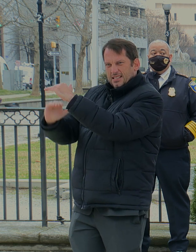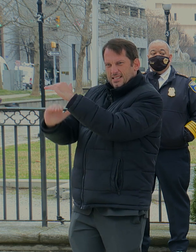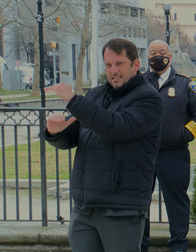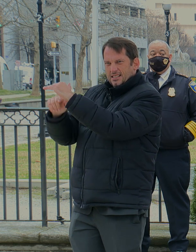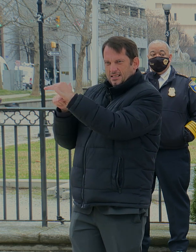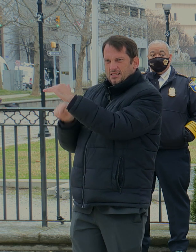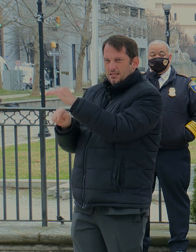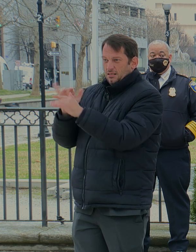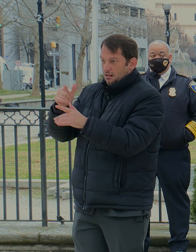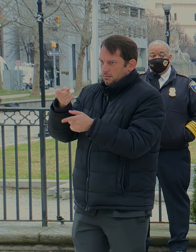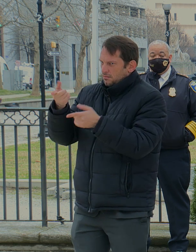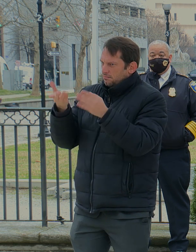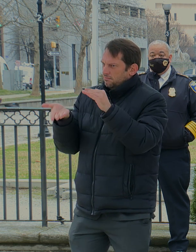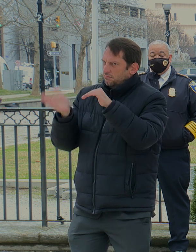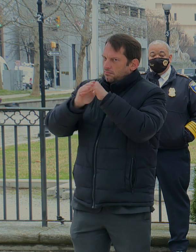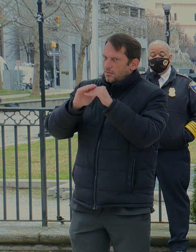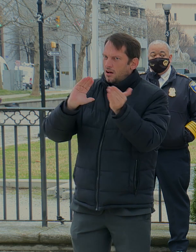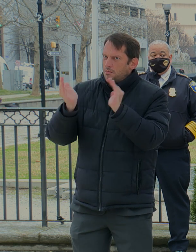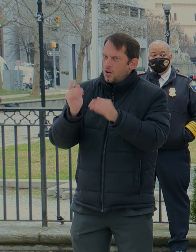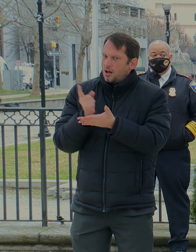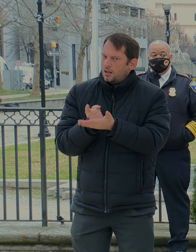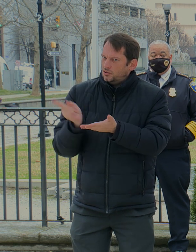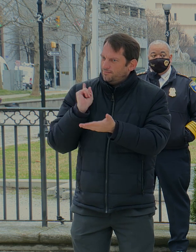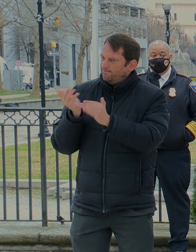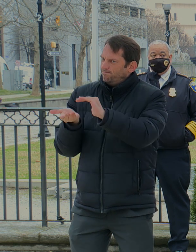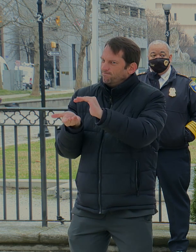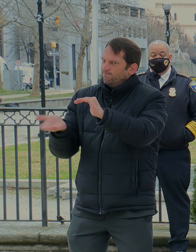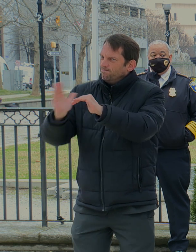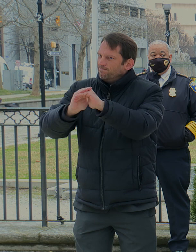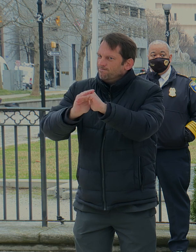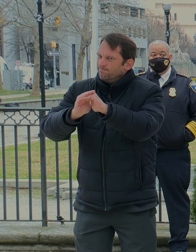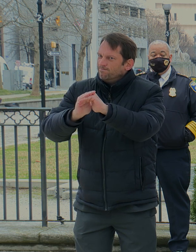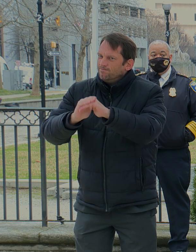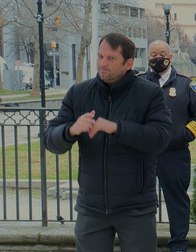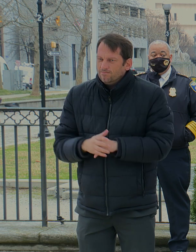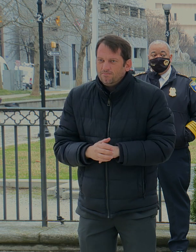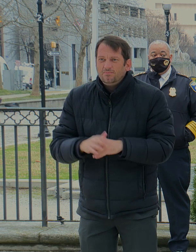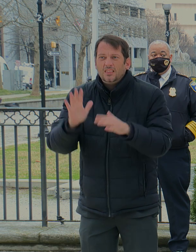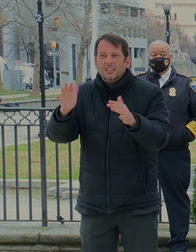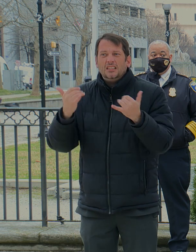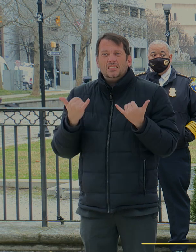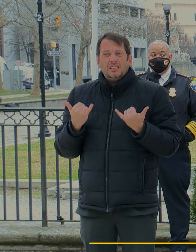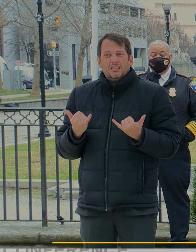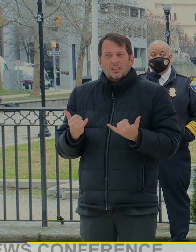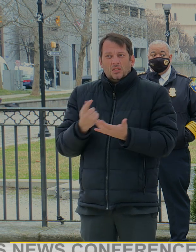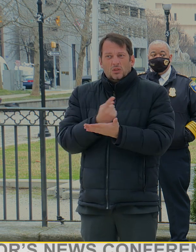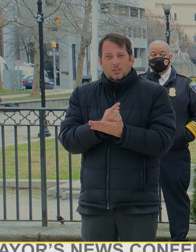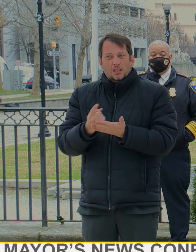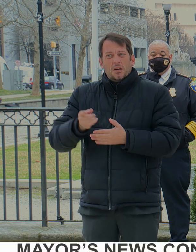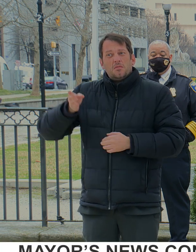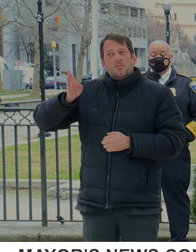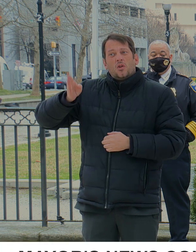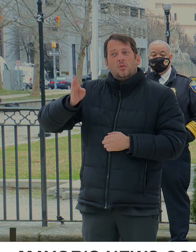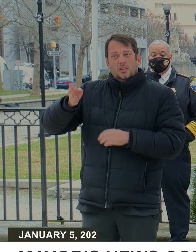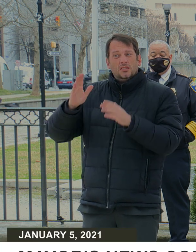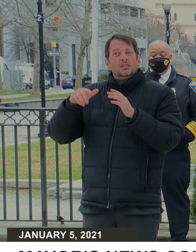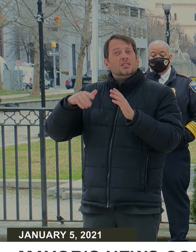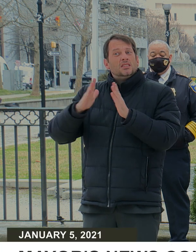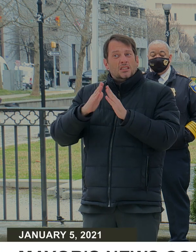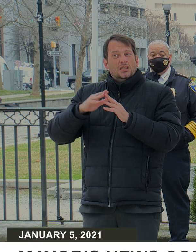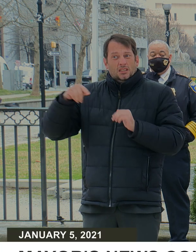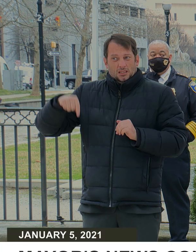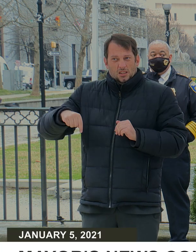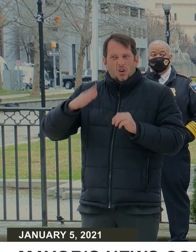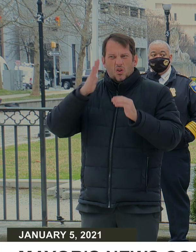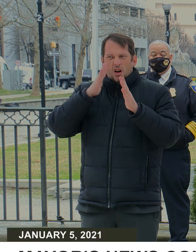ago. Today, the Baltimore City Health Department is beginning its pod vaccination structure as a part of its citywide vaccination